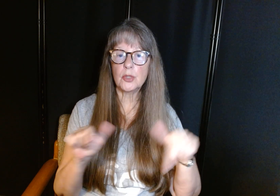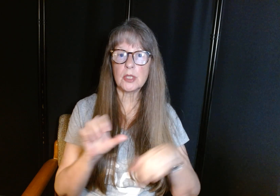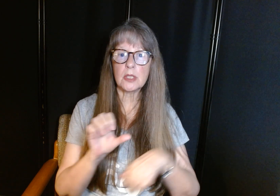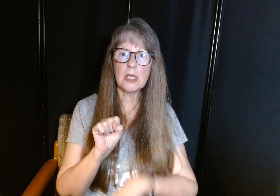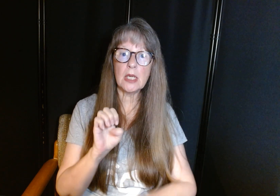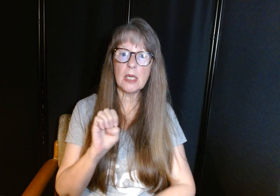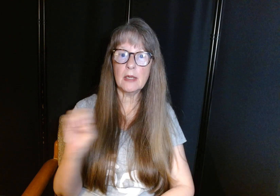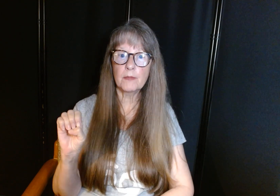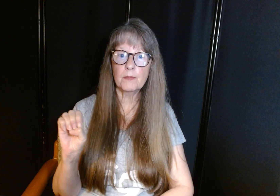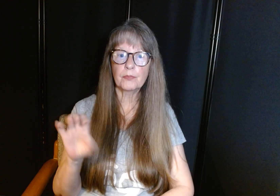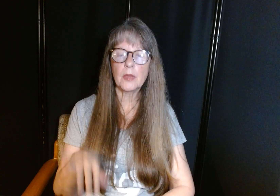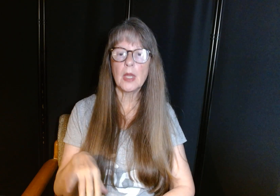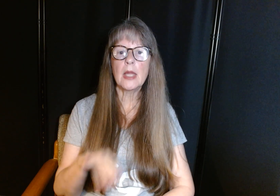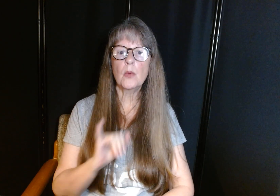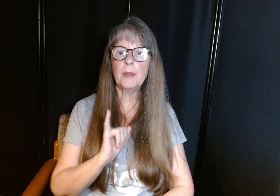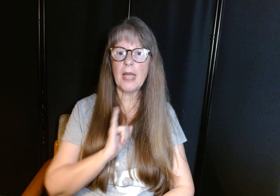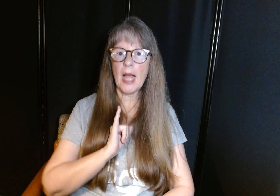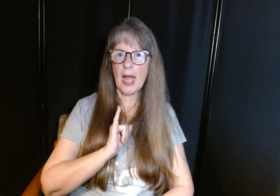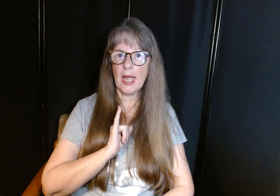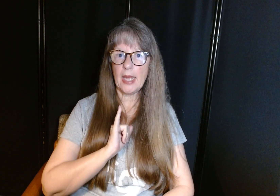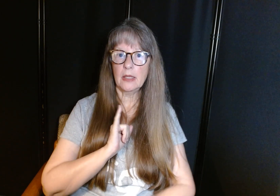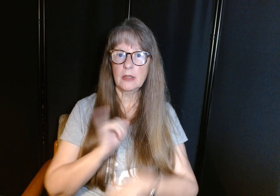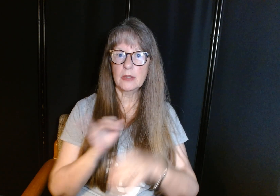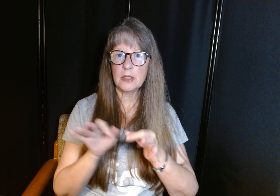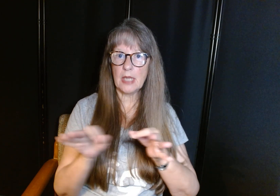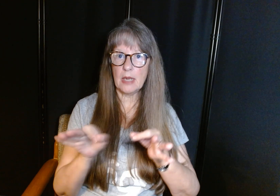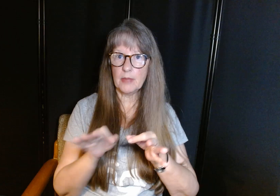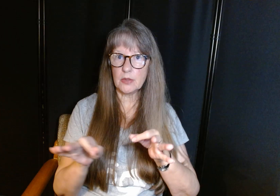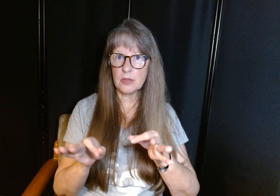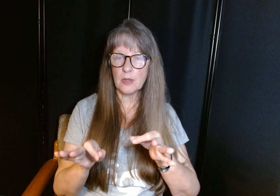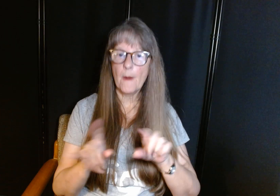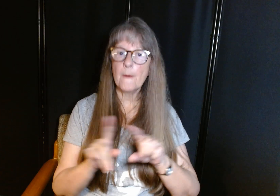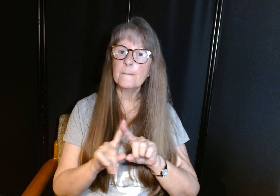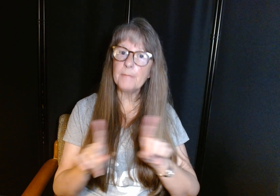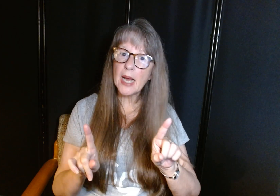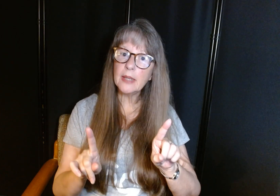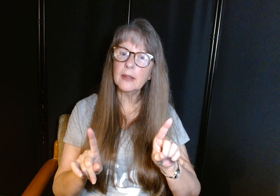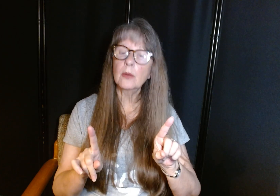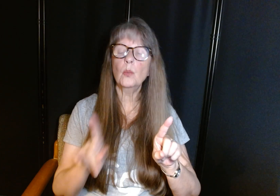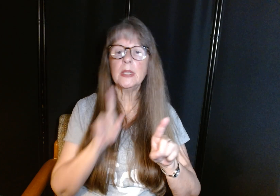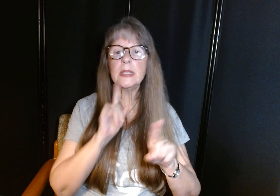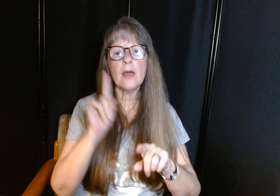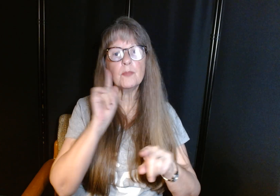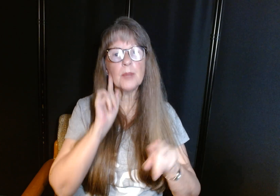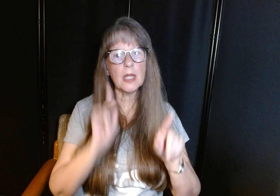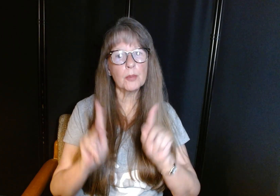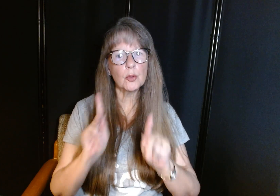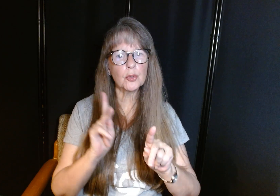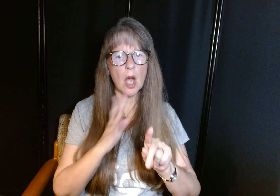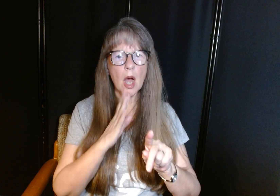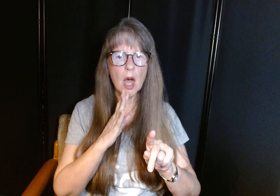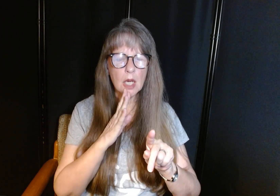is C, it would be I statements. But when deaf people talk,